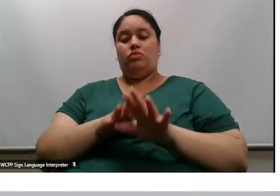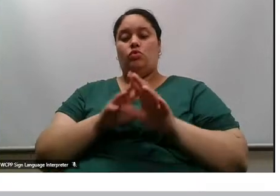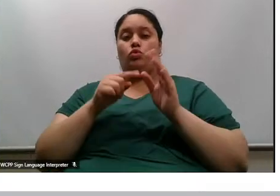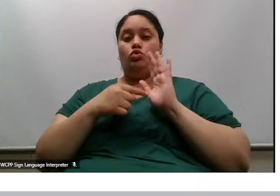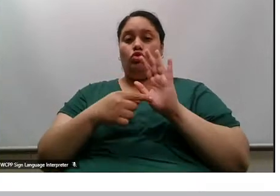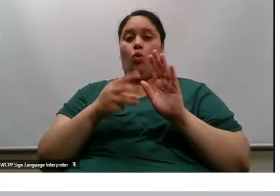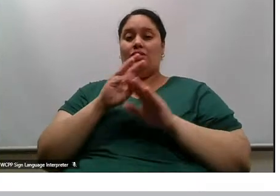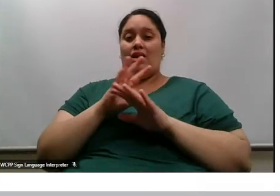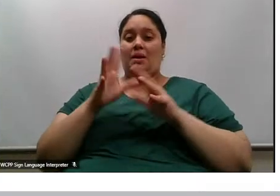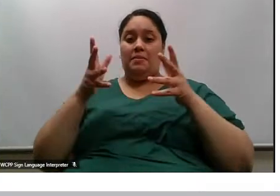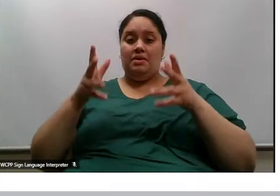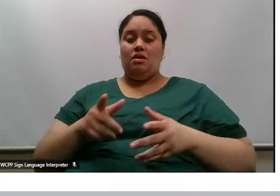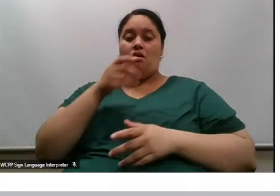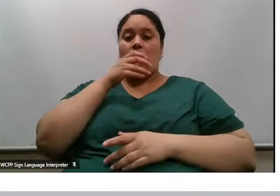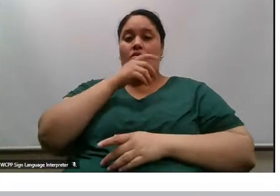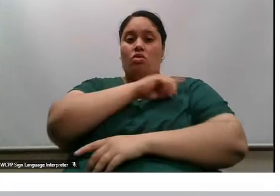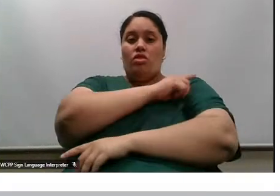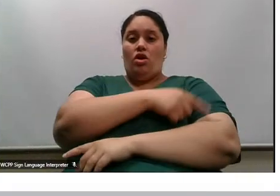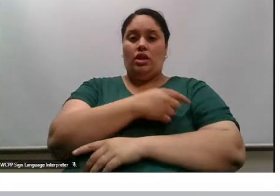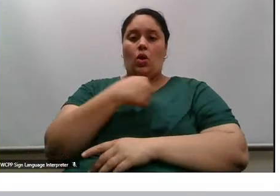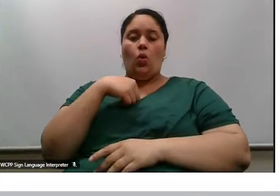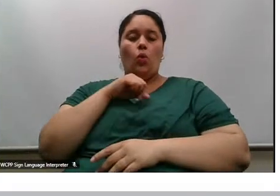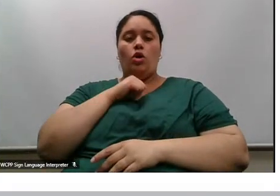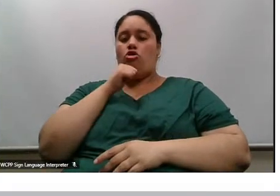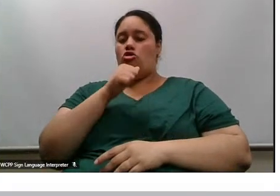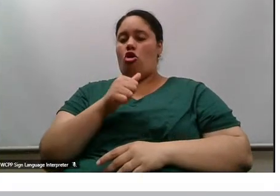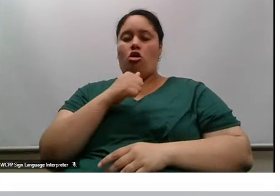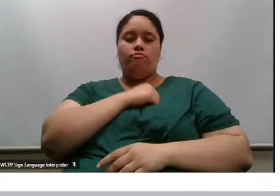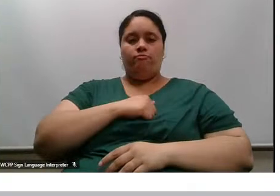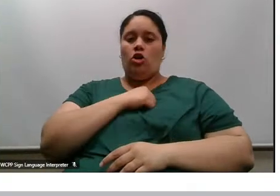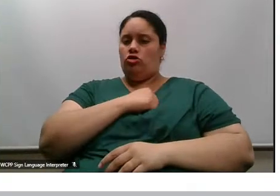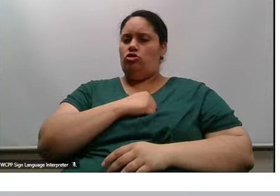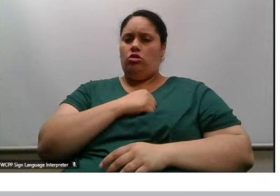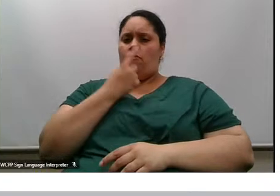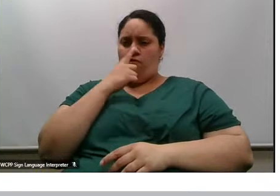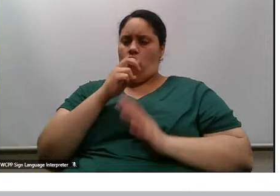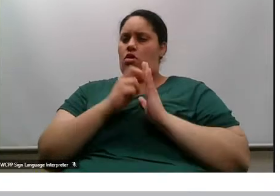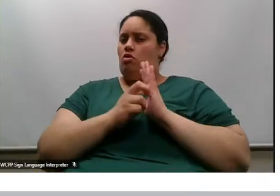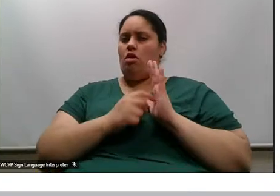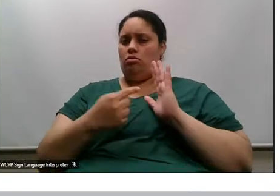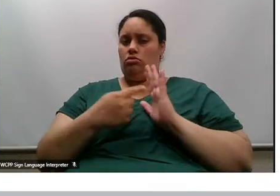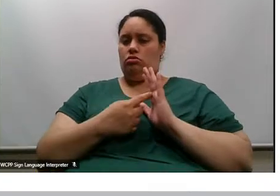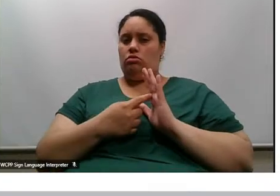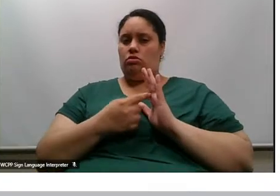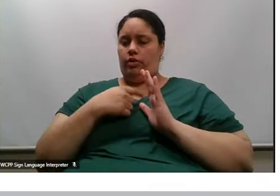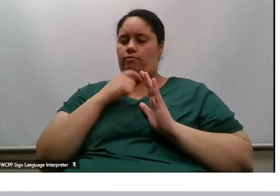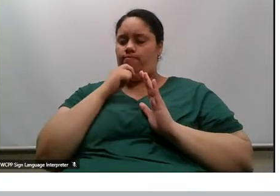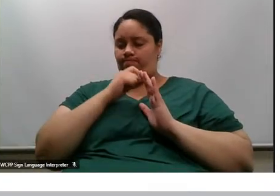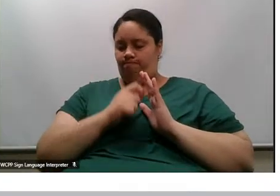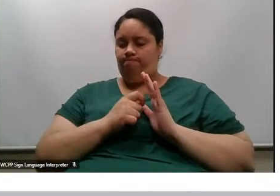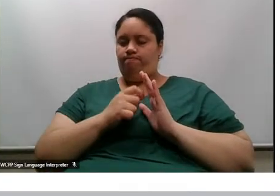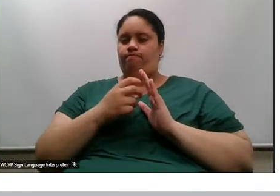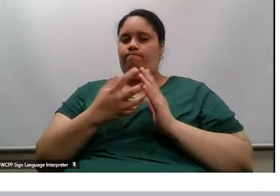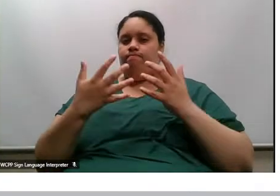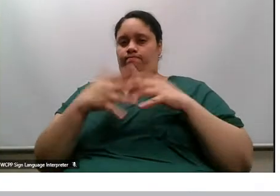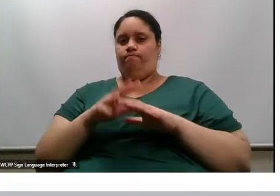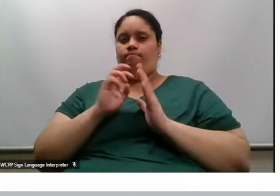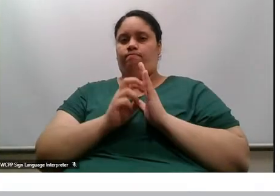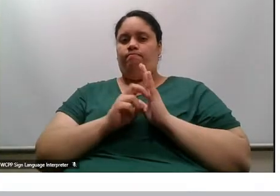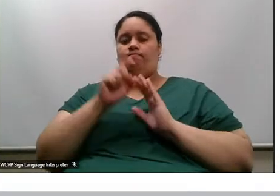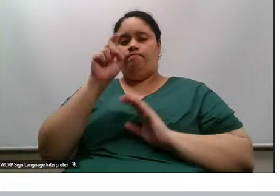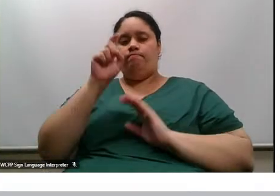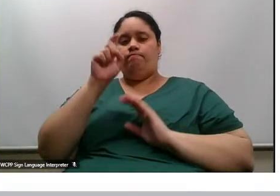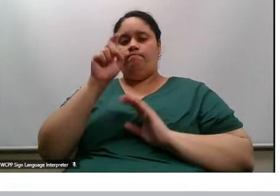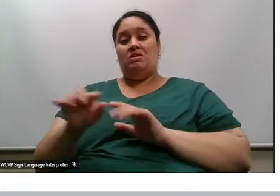what we are trying to instill in the Western Cape Liquor Authority is that we are unapologetic about regulation. I think that's in first and foremost. However, the way in which we